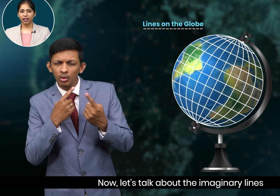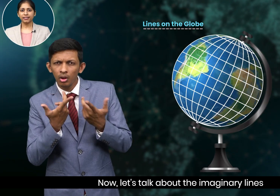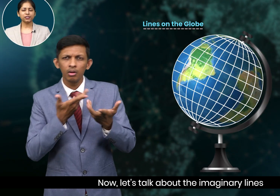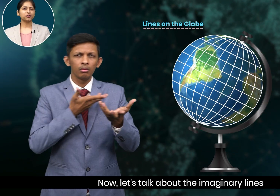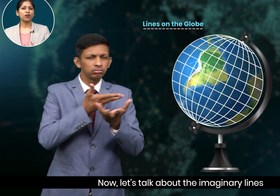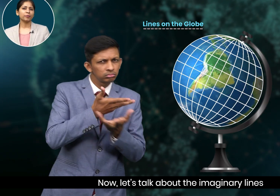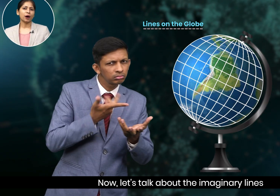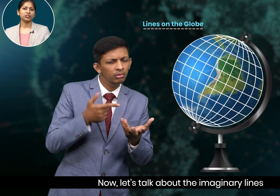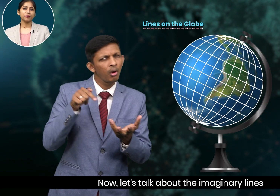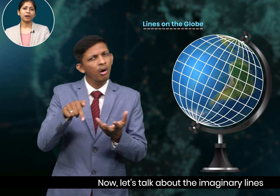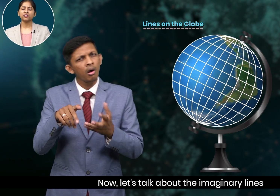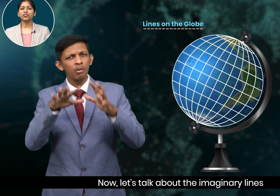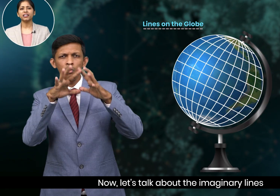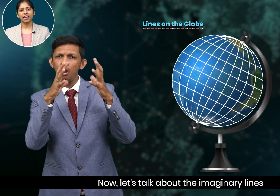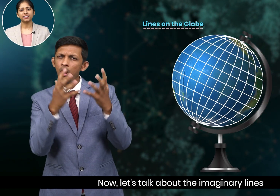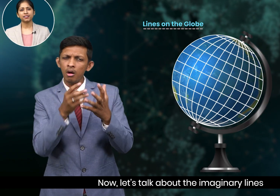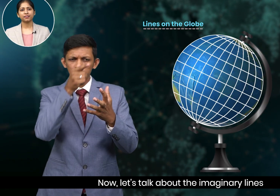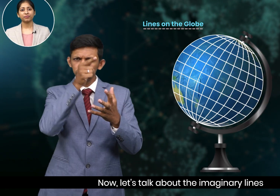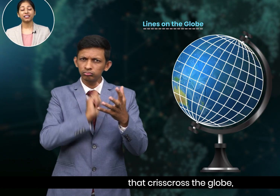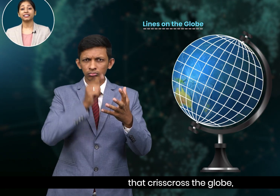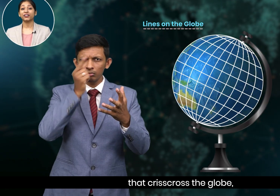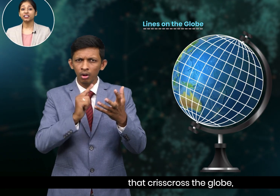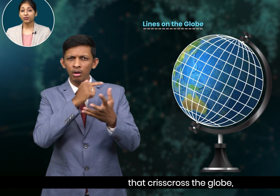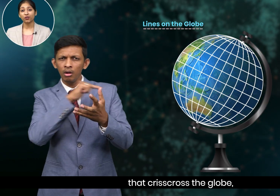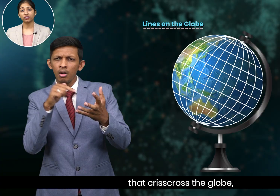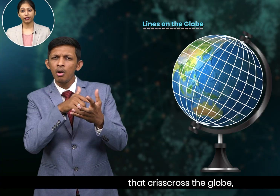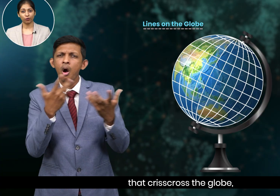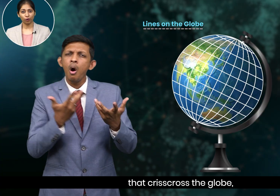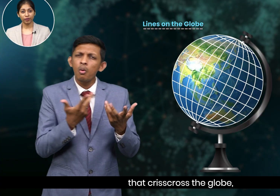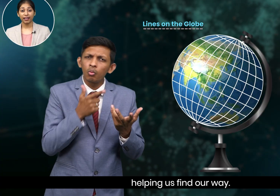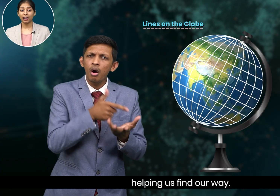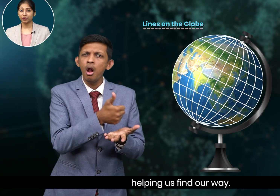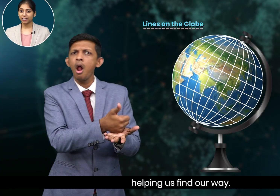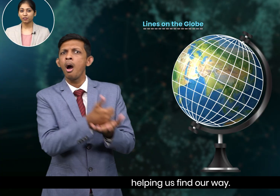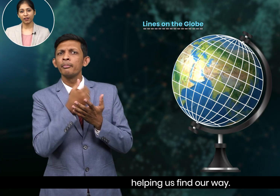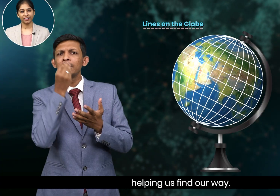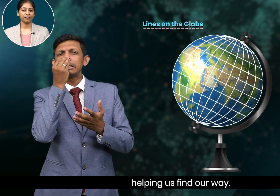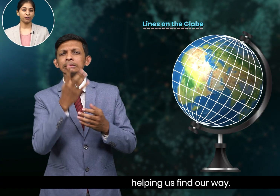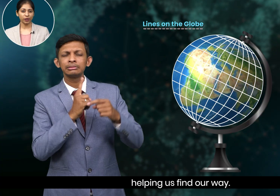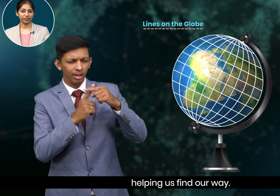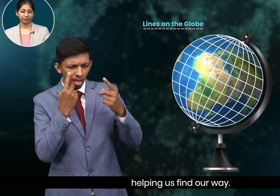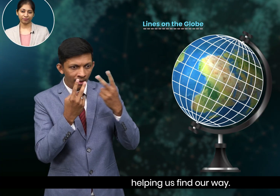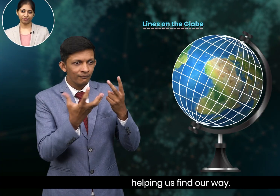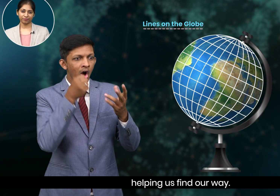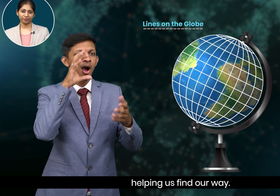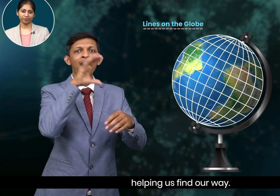Now, let's talk about the imaginary lines that crisscross the globe, helping us find our